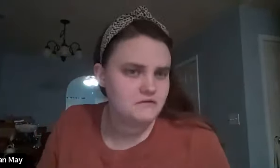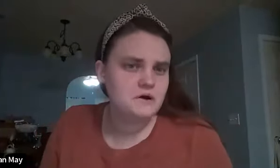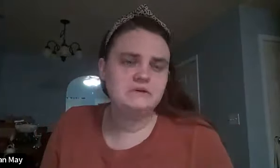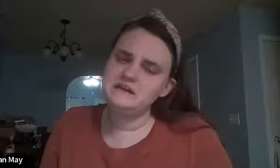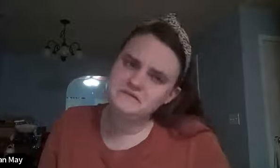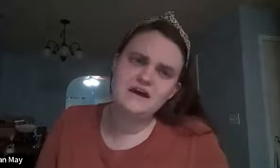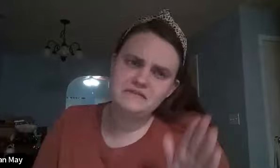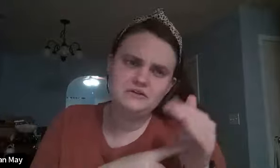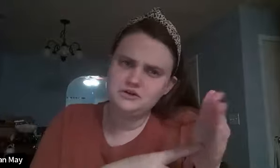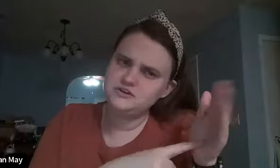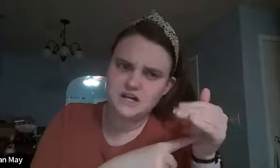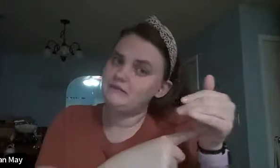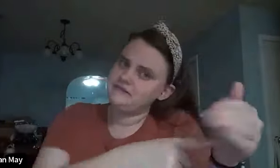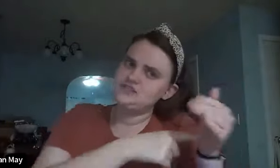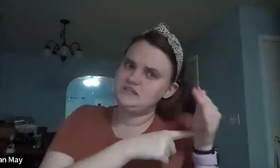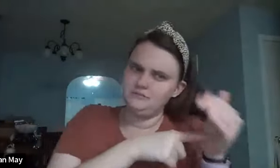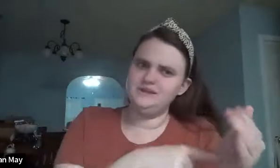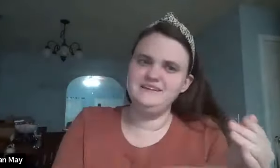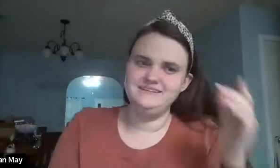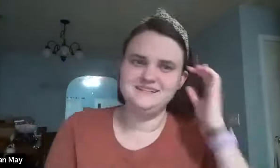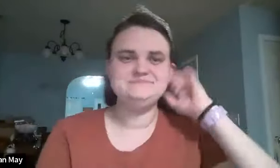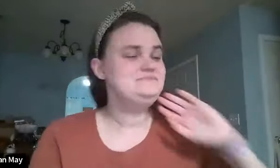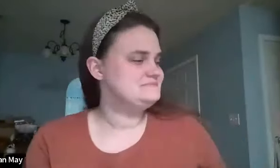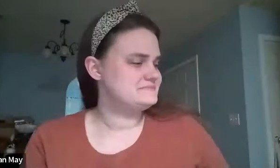for it. But if not, they'll know you're talking about fish still.